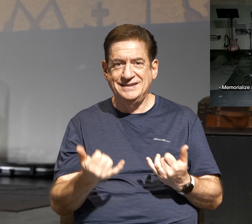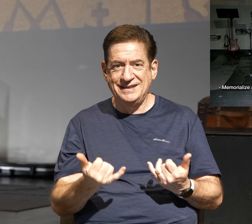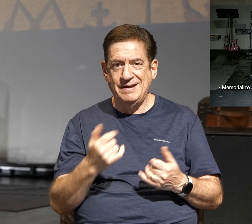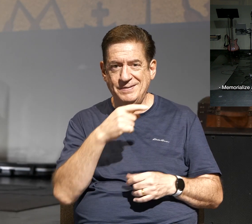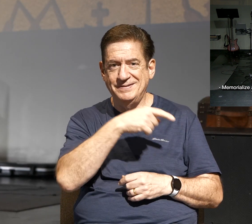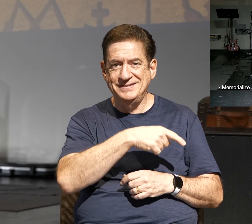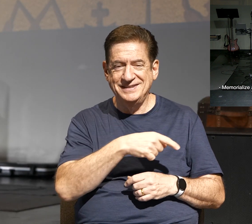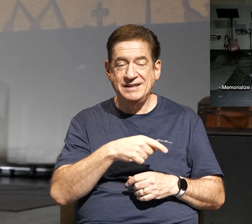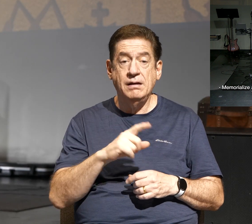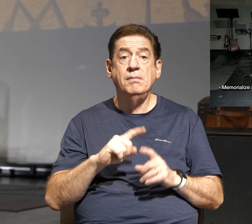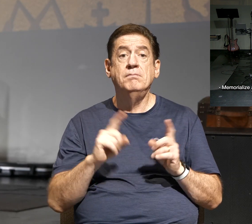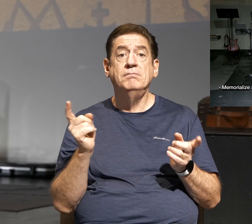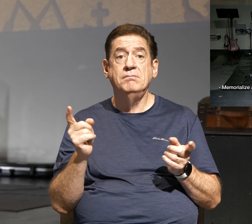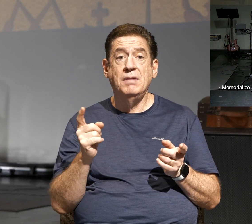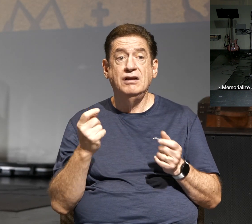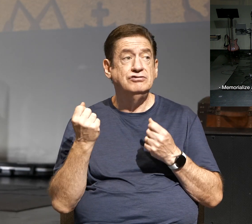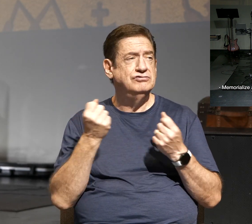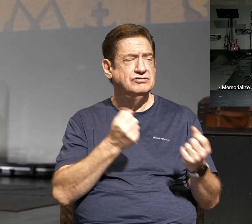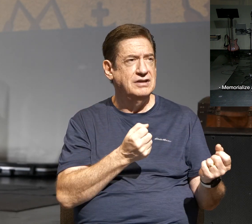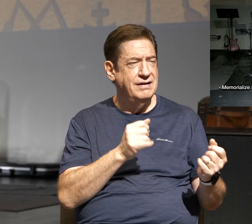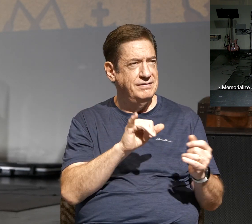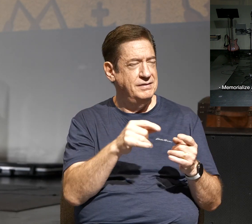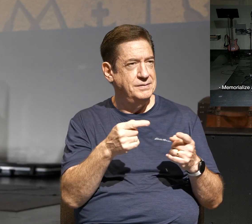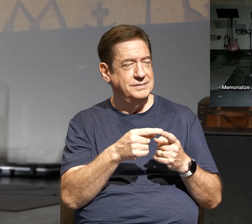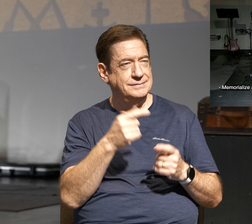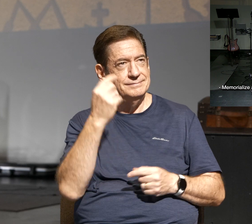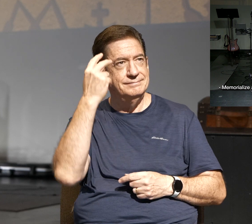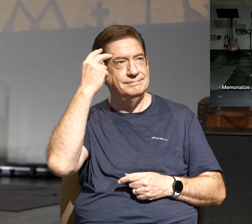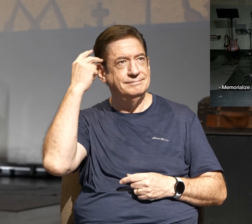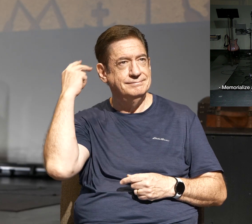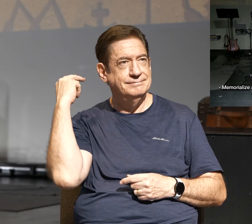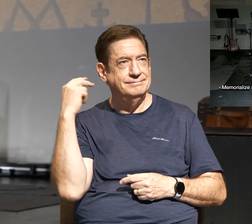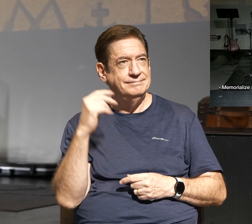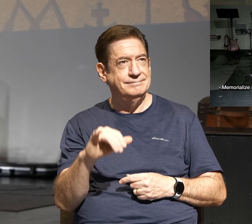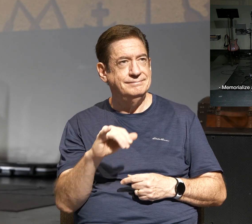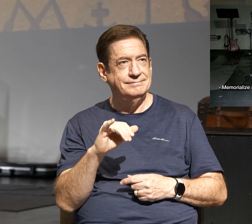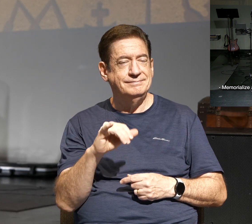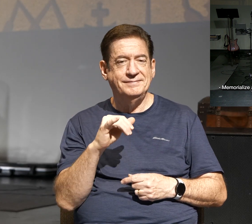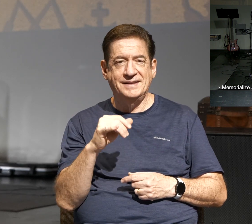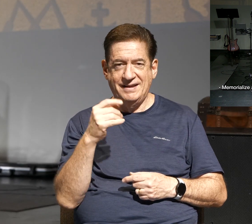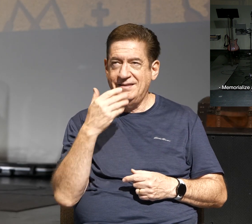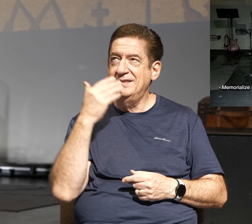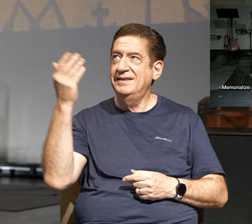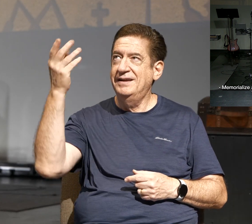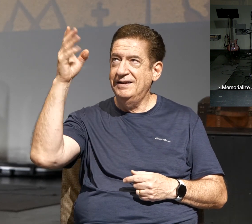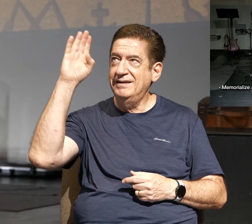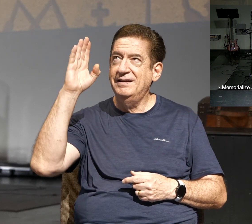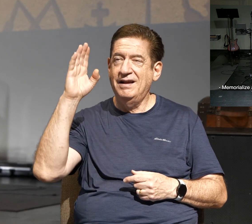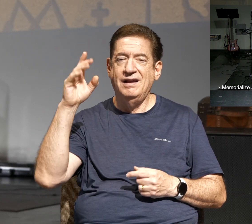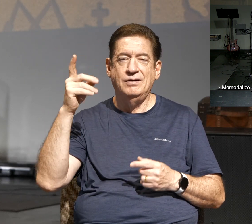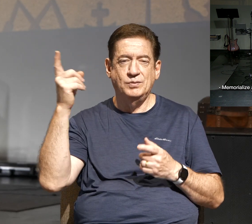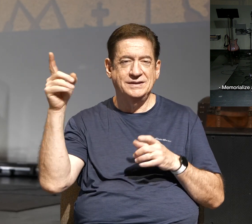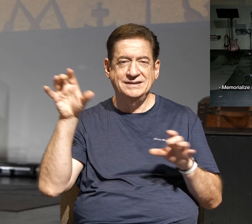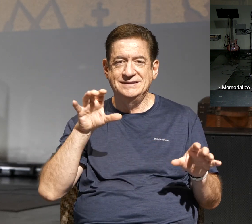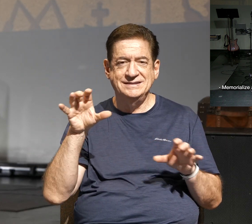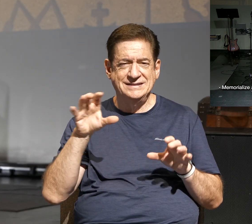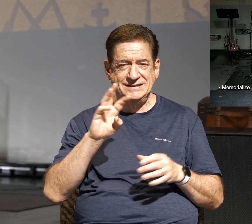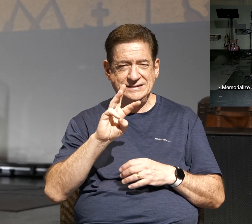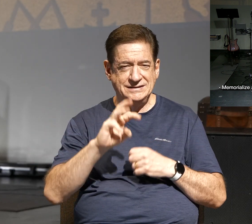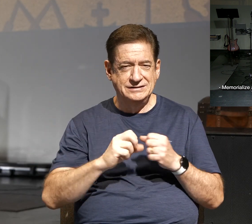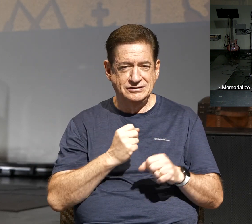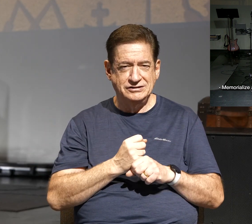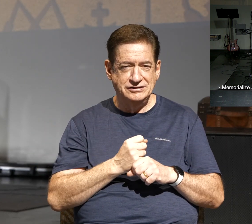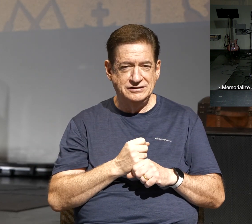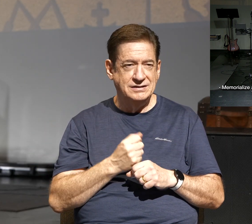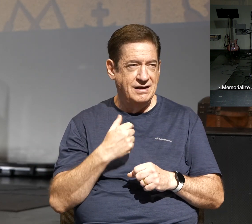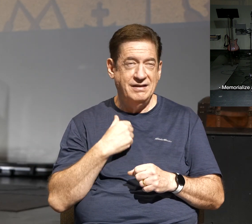there. So anytime I drive by that corner, I always just thank God for what went down over there for 6 years. And